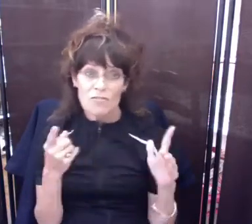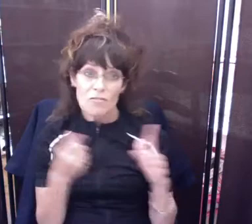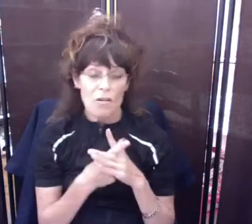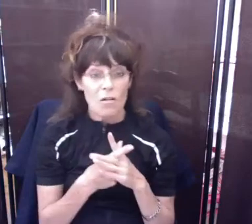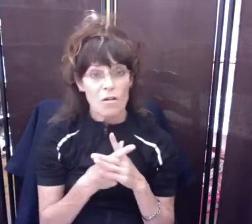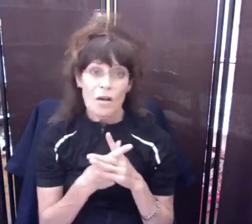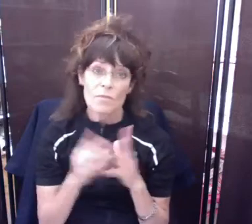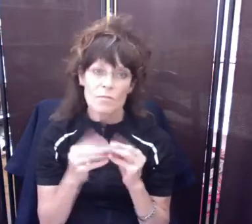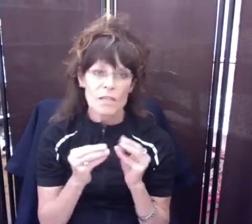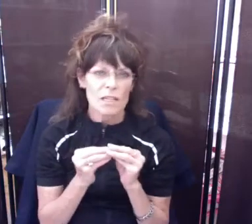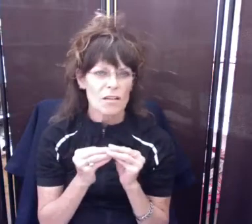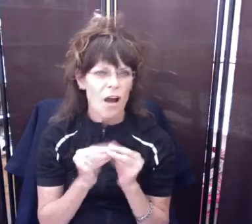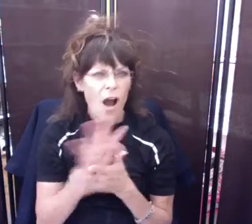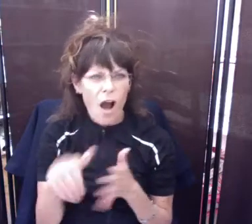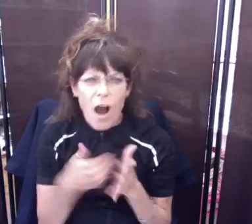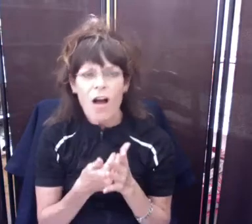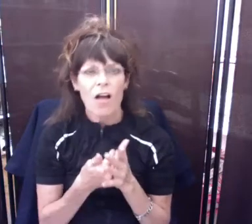doing all that stuff, and you would